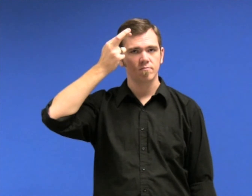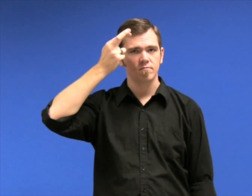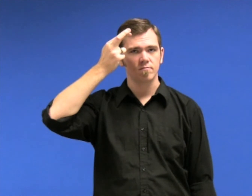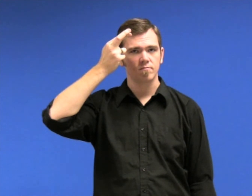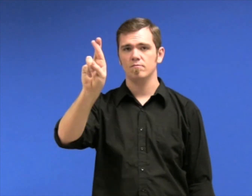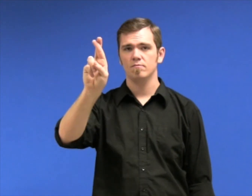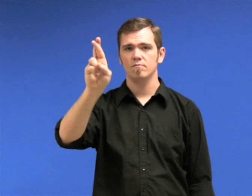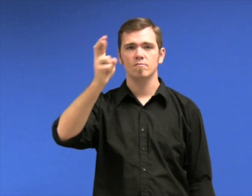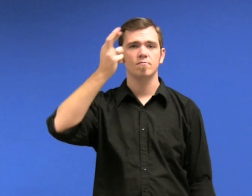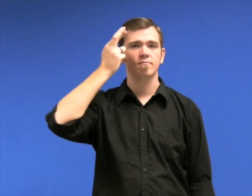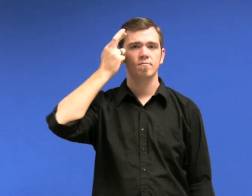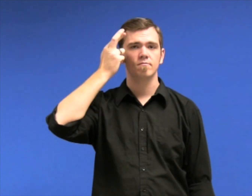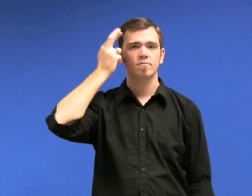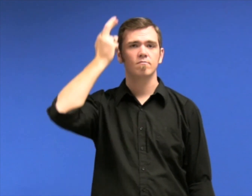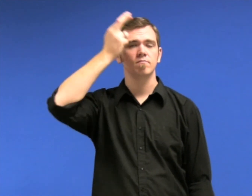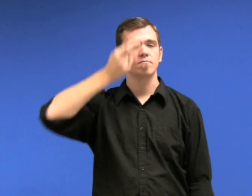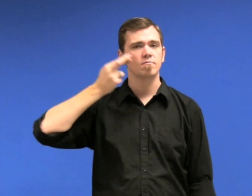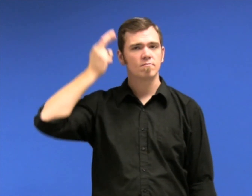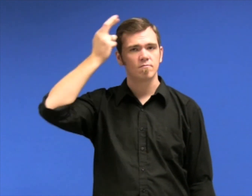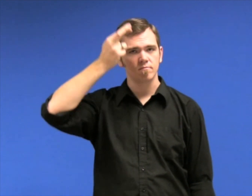So realize. Realize.